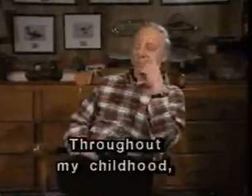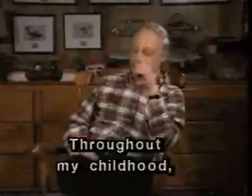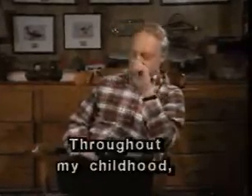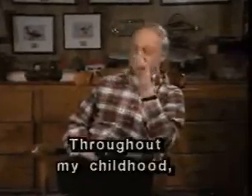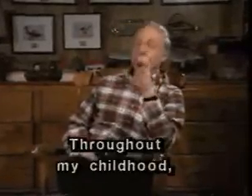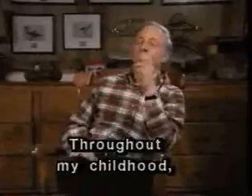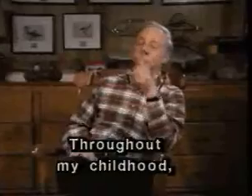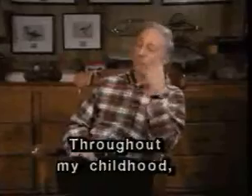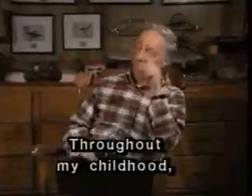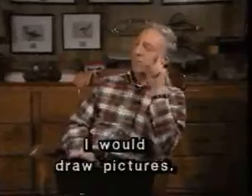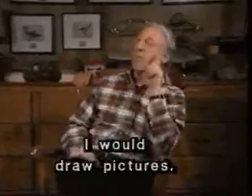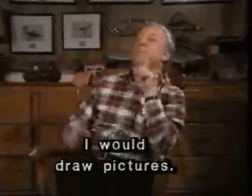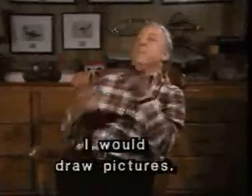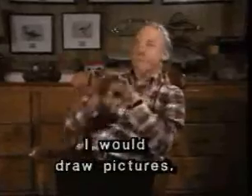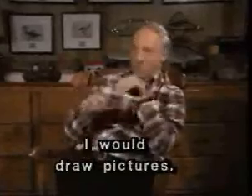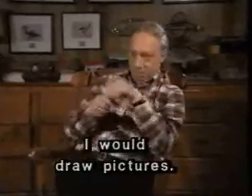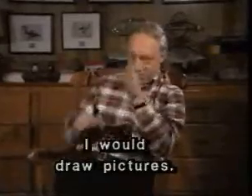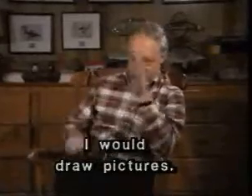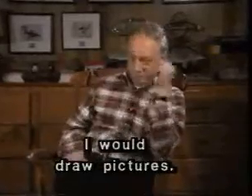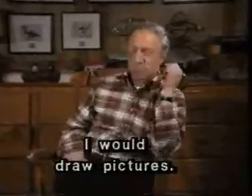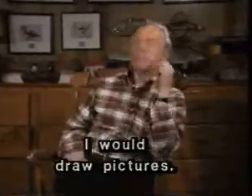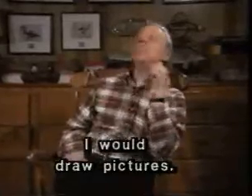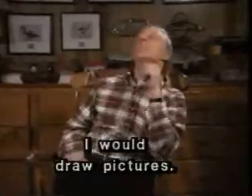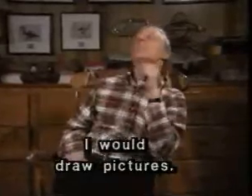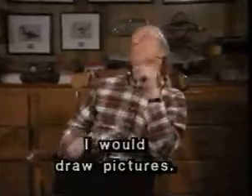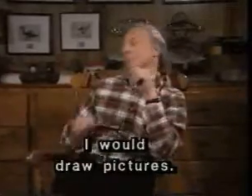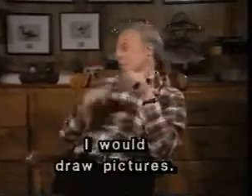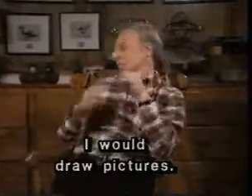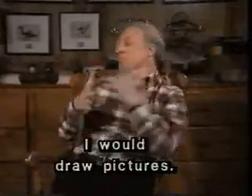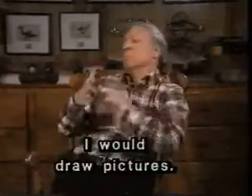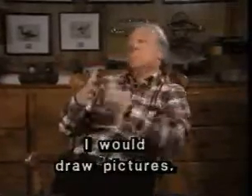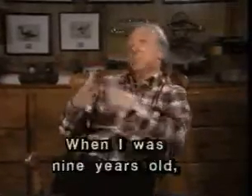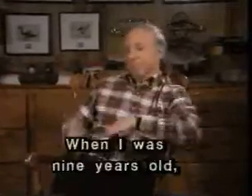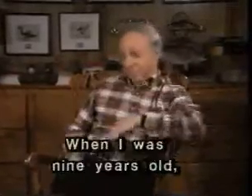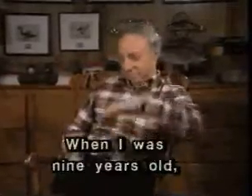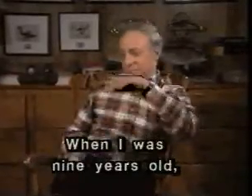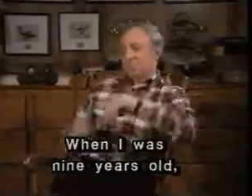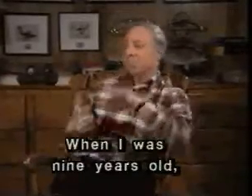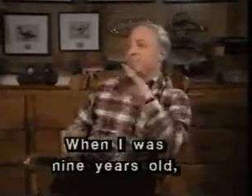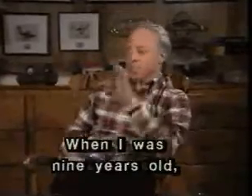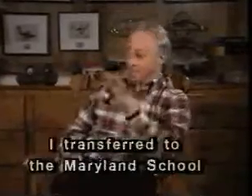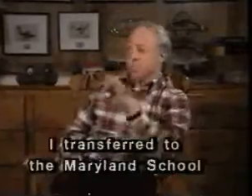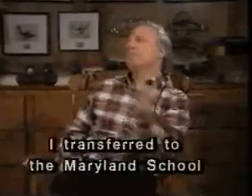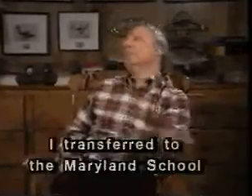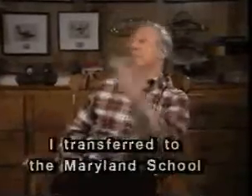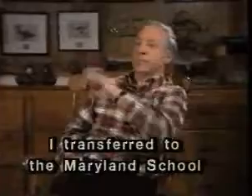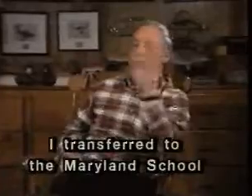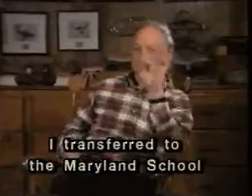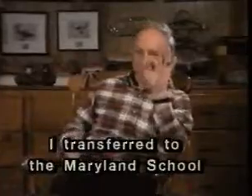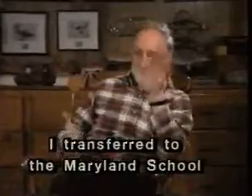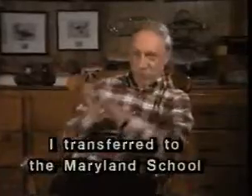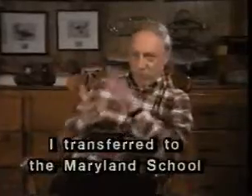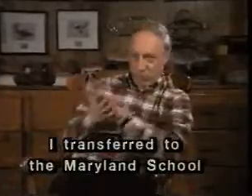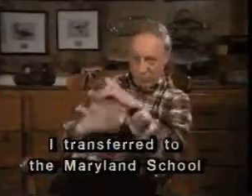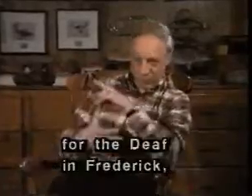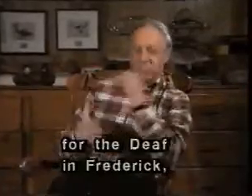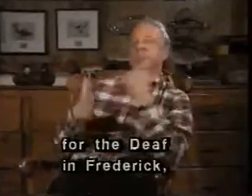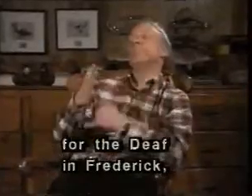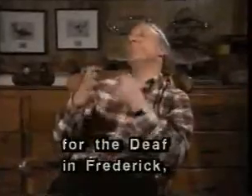my childhood, I would draw pictures. When I was 9 years old, I transferred to the Maryland School for the Deaf